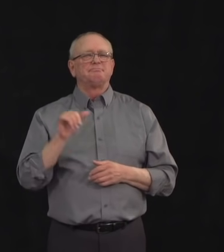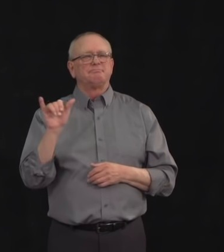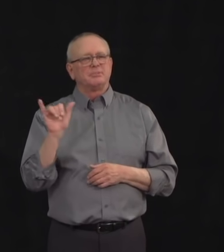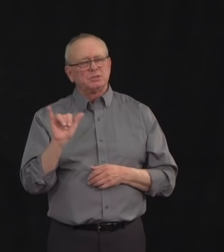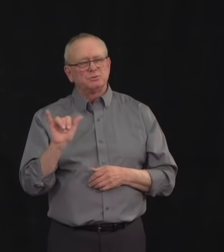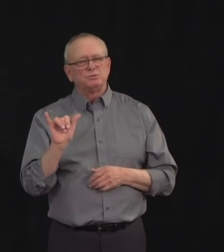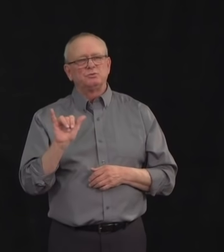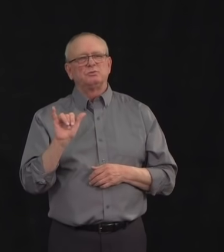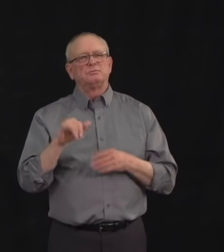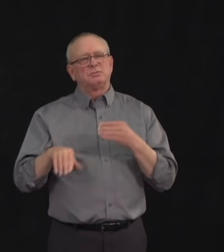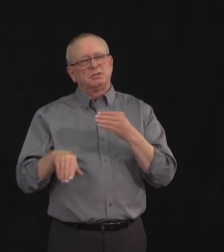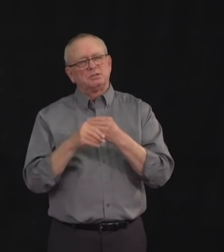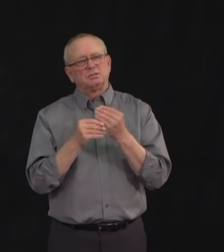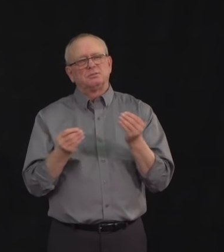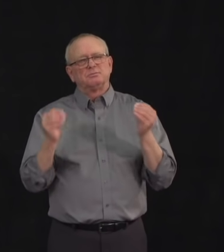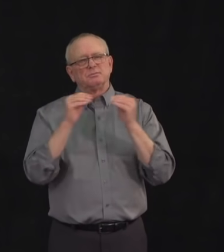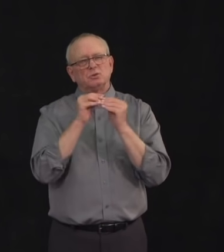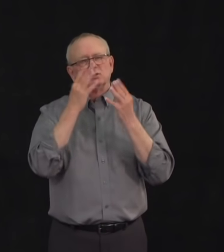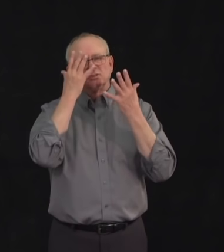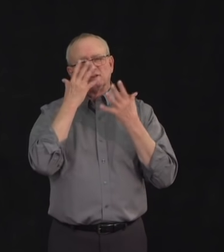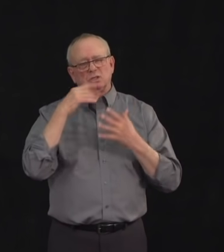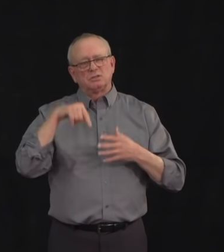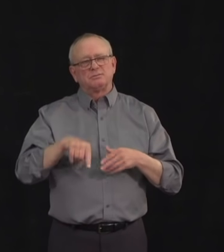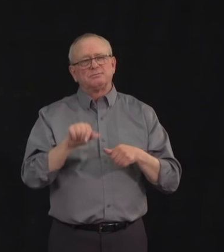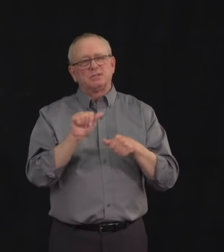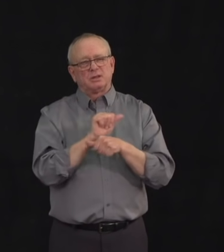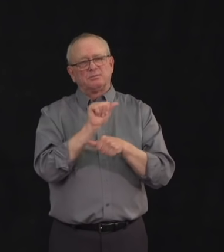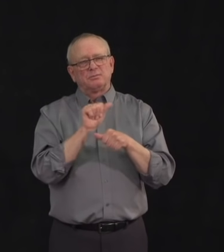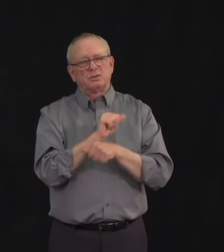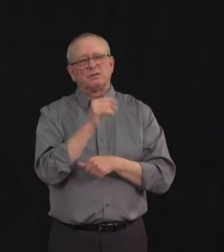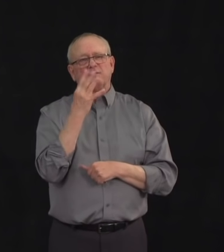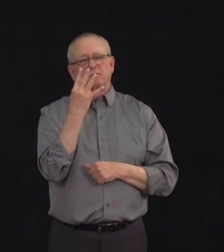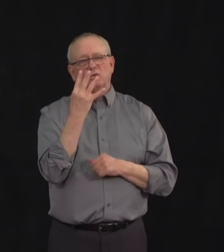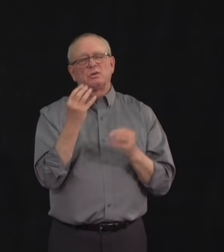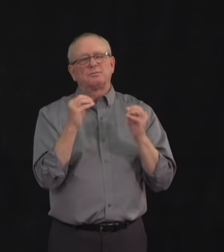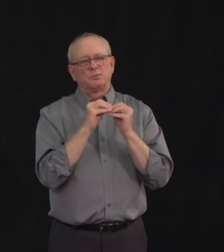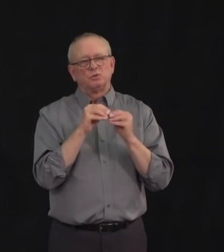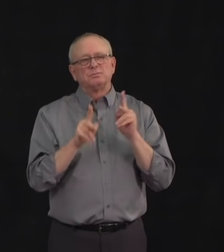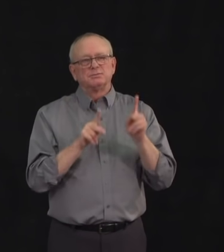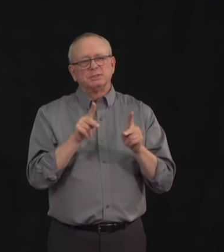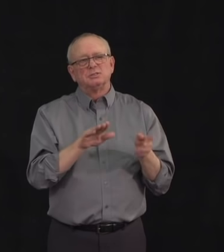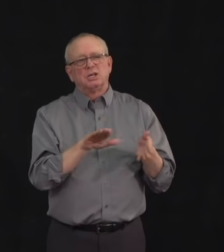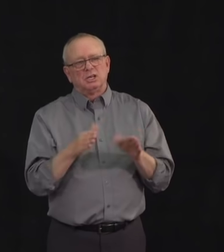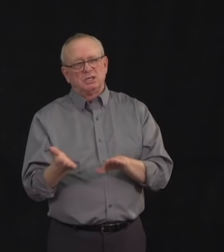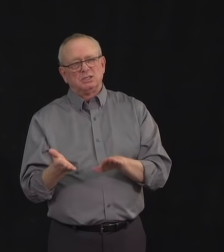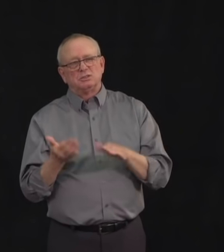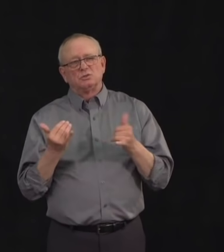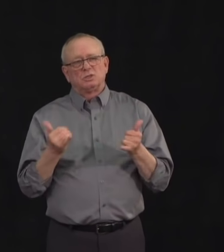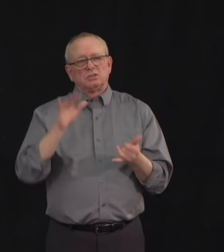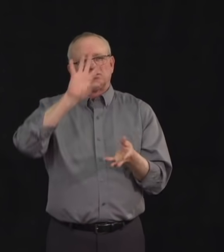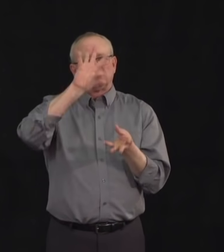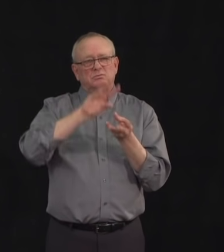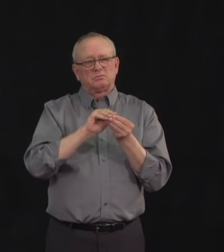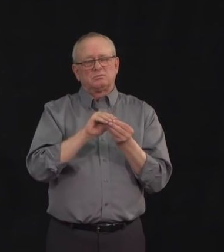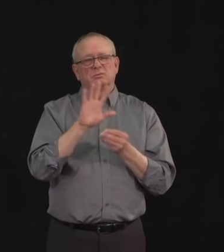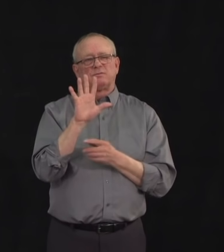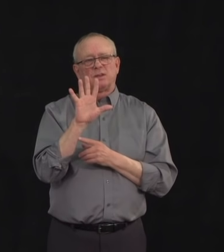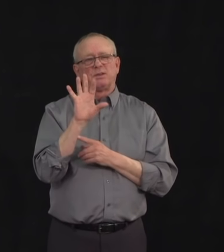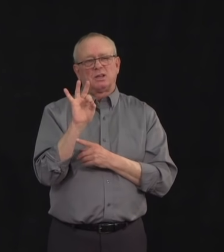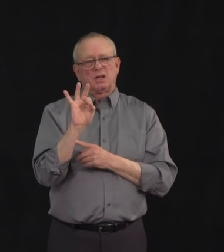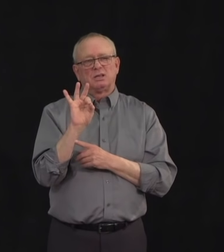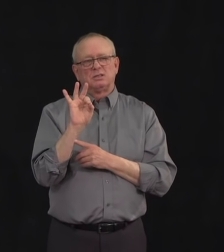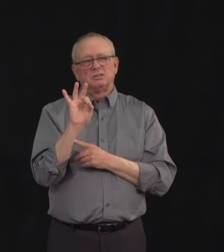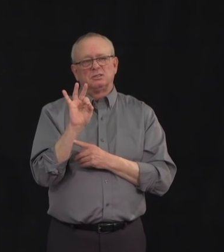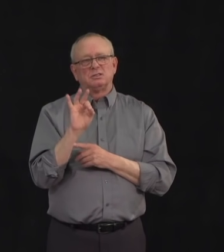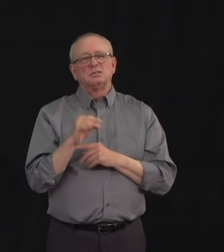deaths in the last 24 hours, bringing our total to 59. 2 of these deaths were in residents from long-term care